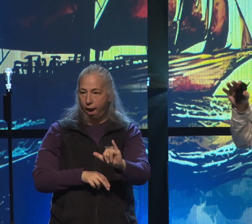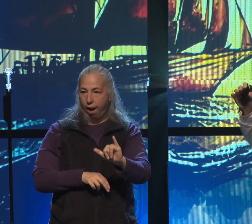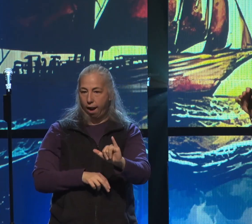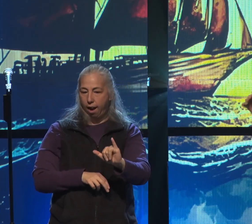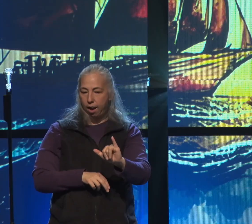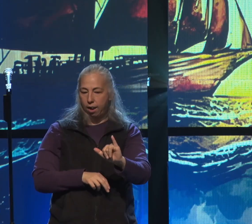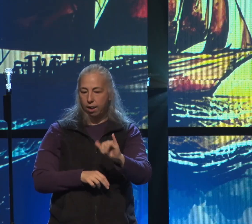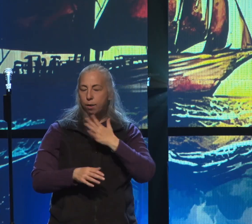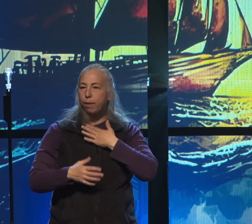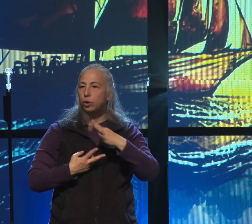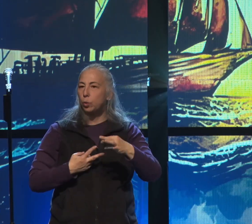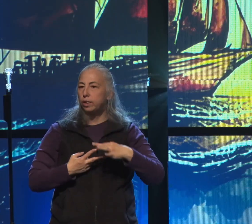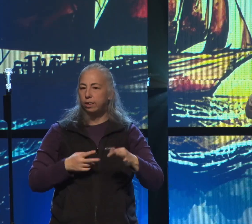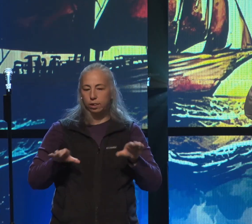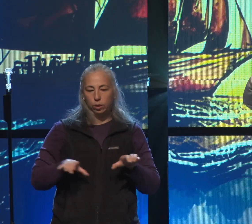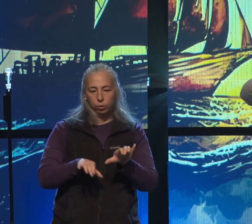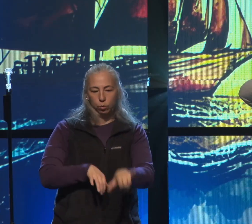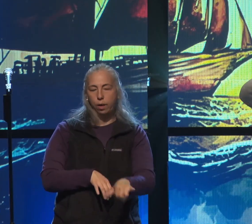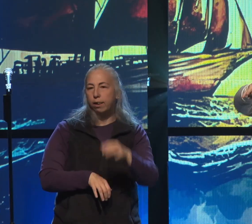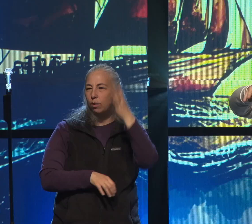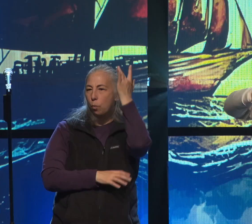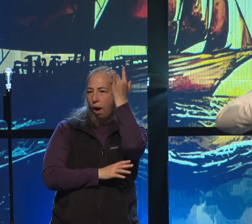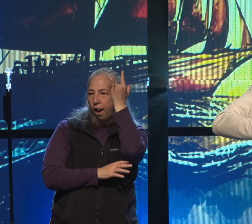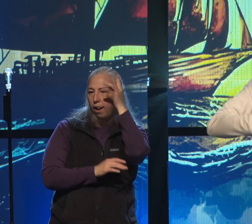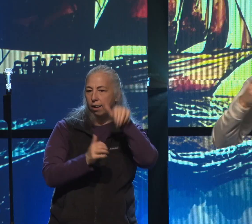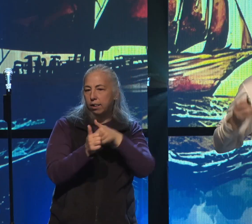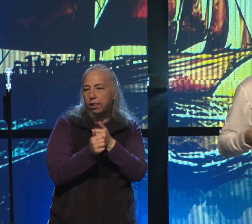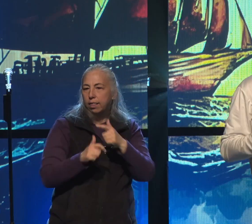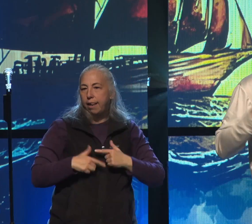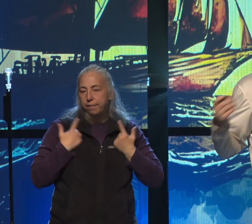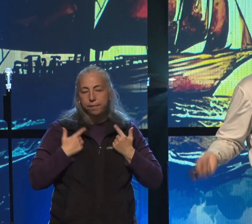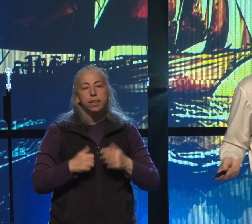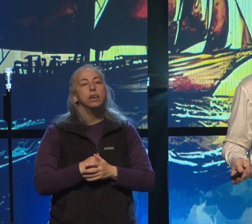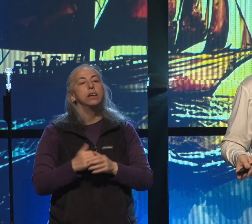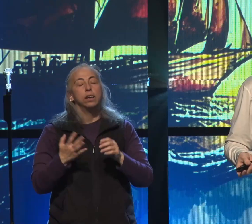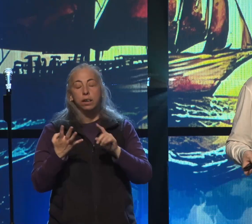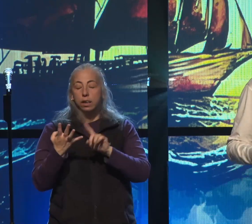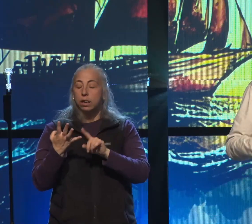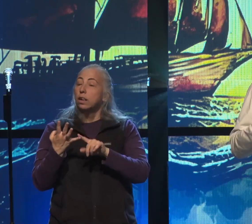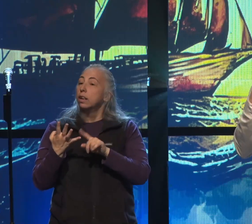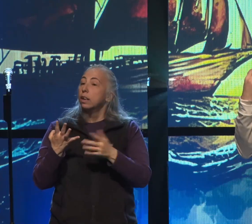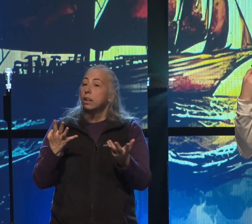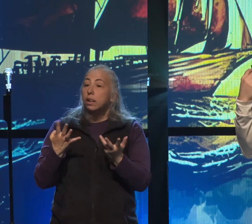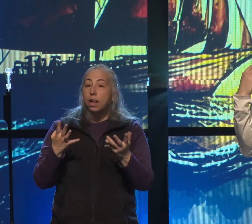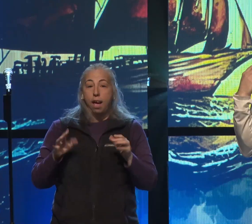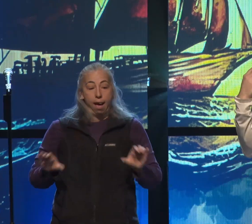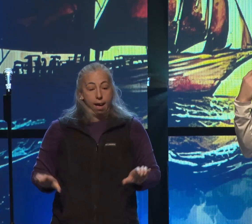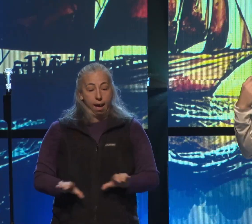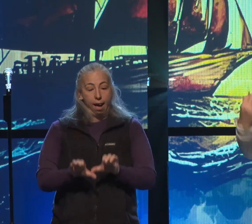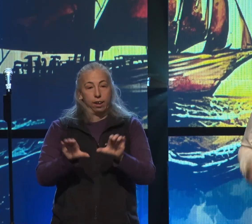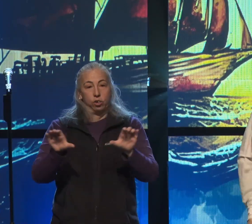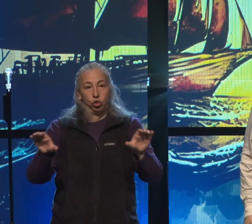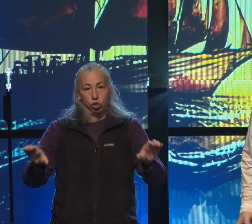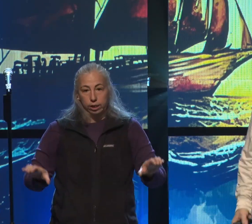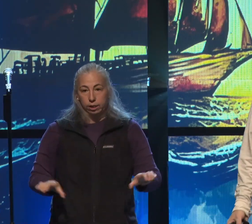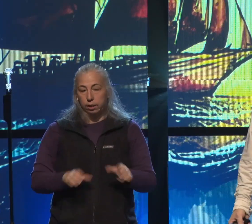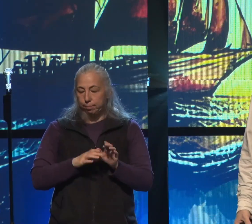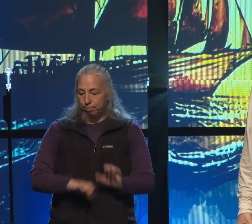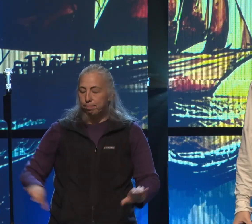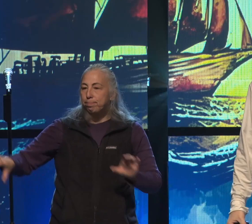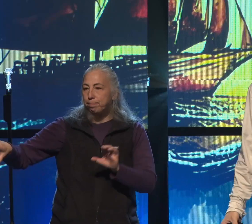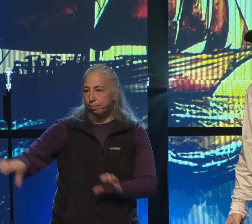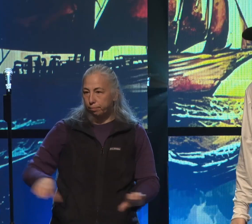Why I do the things that I do as the captain of my sailboat. And then finally, action, right? A captain has to take